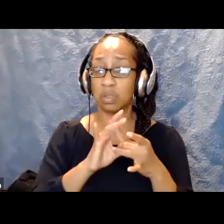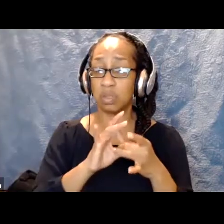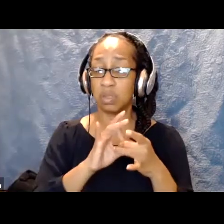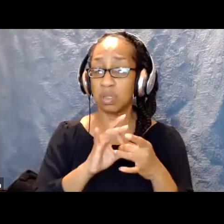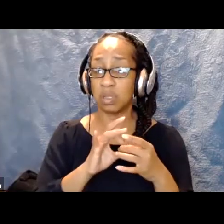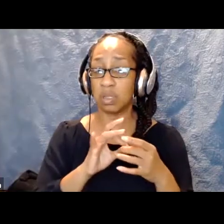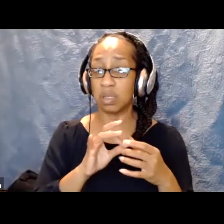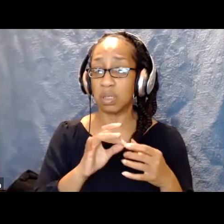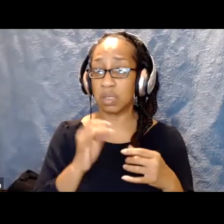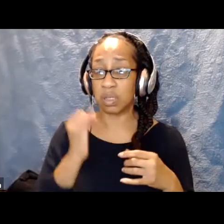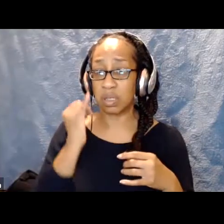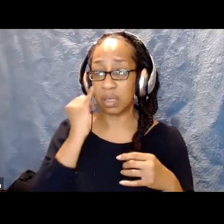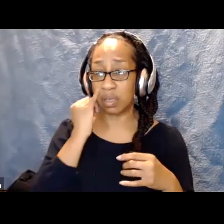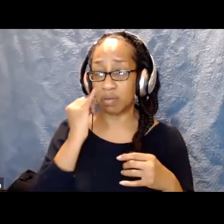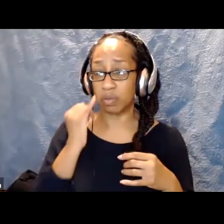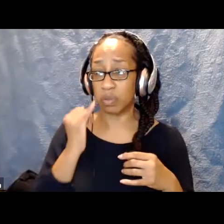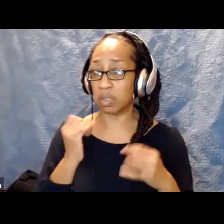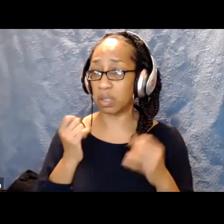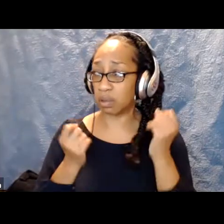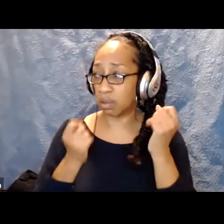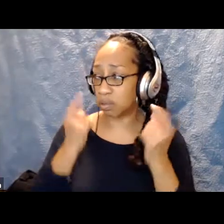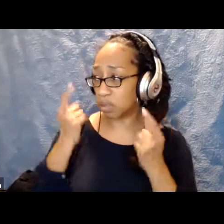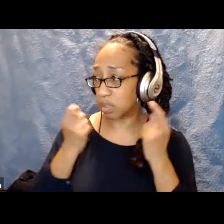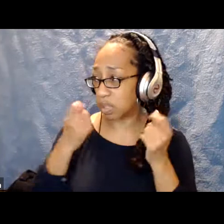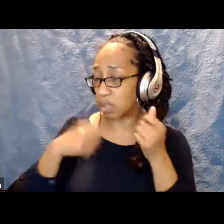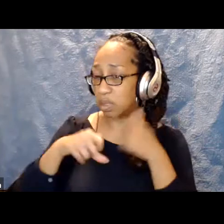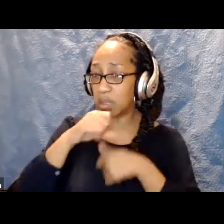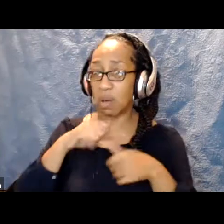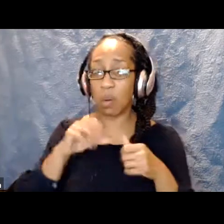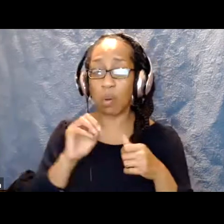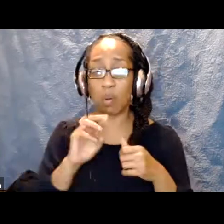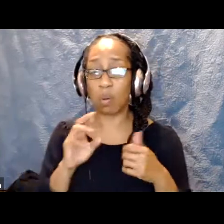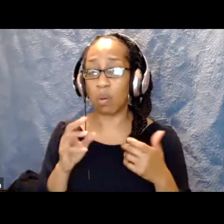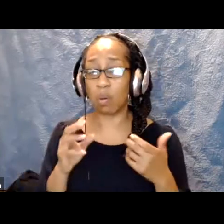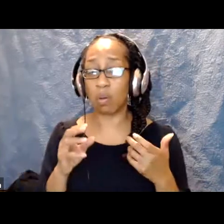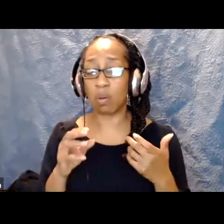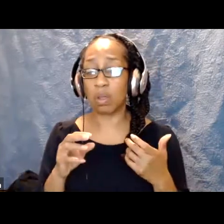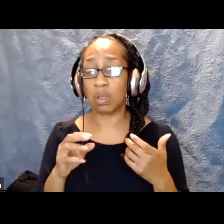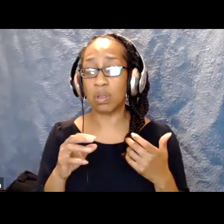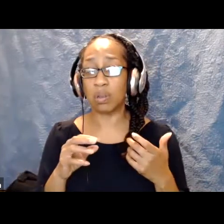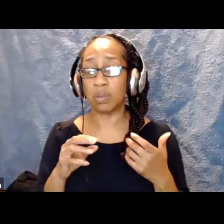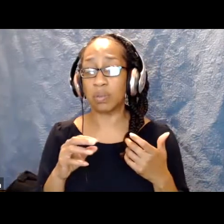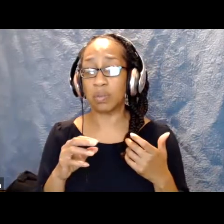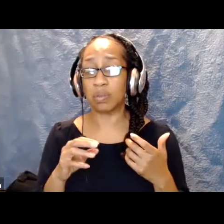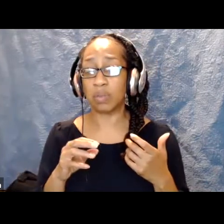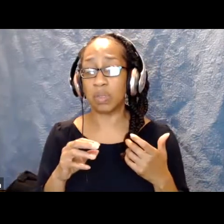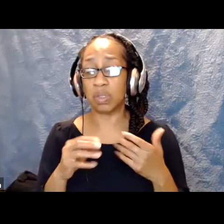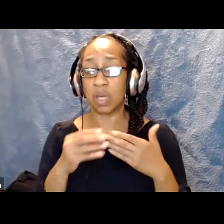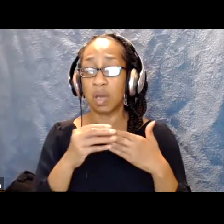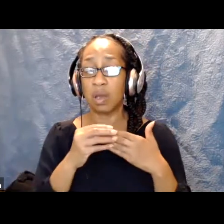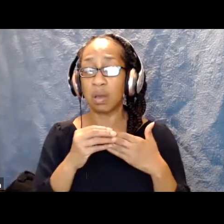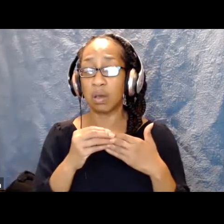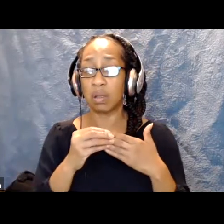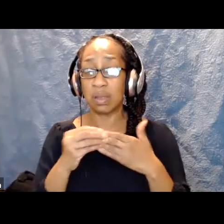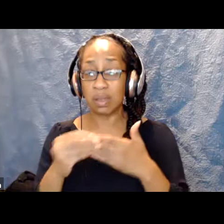of understanding or other vehicles of that type, so that new leadership and staff